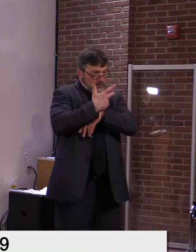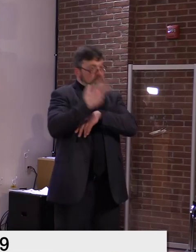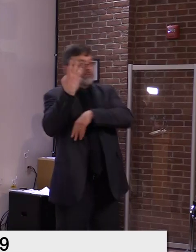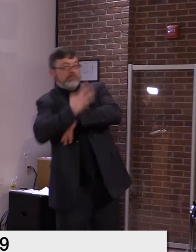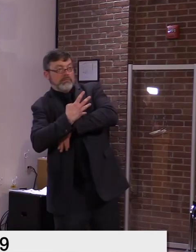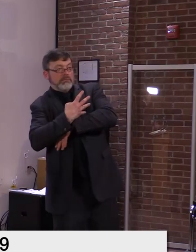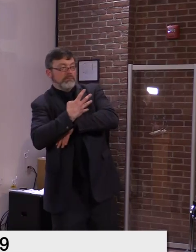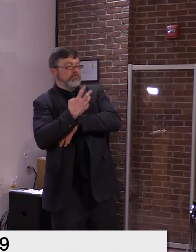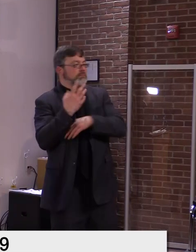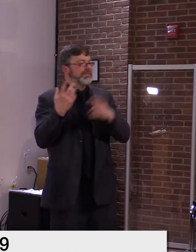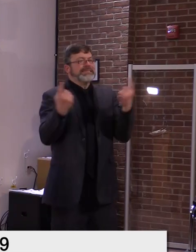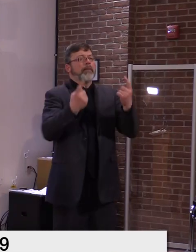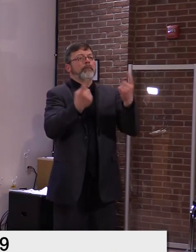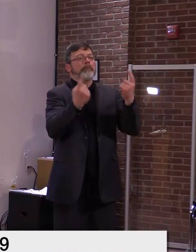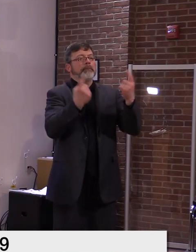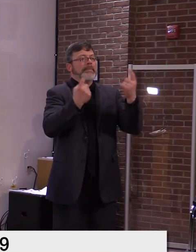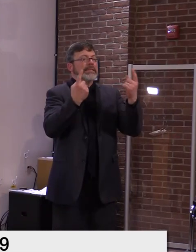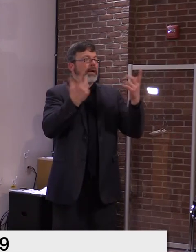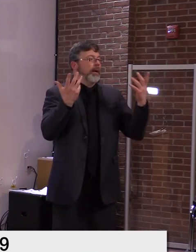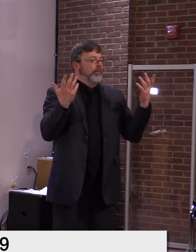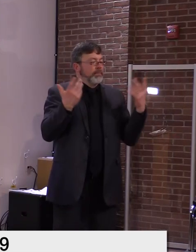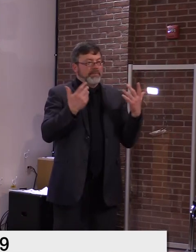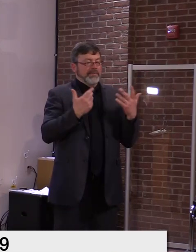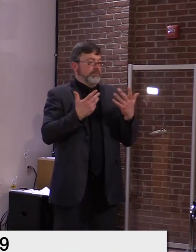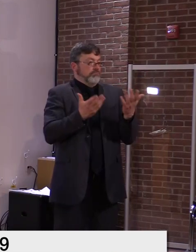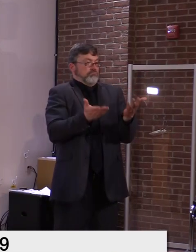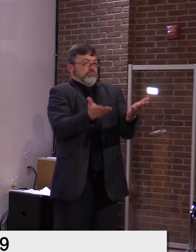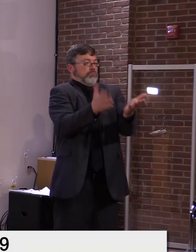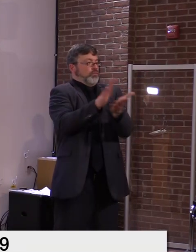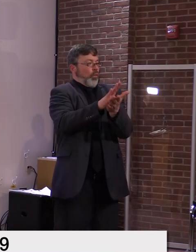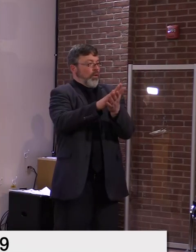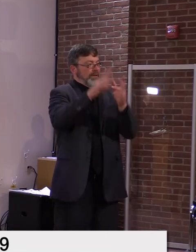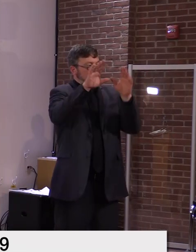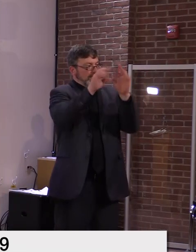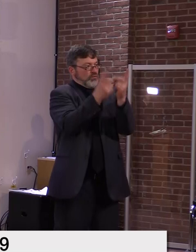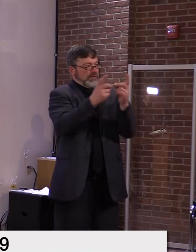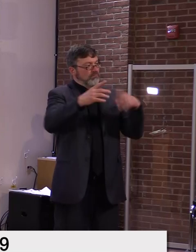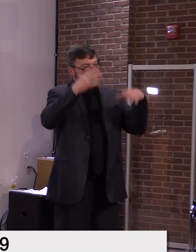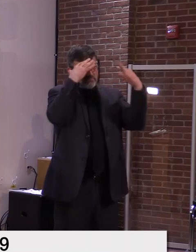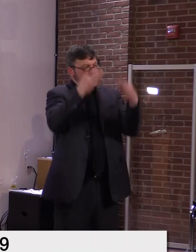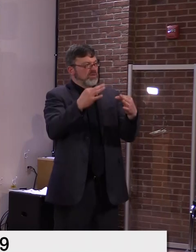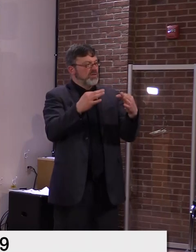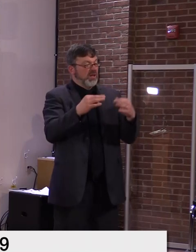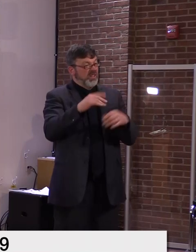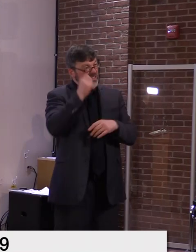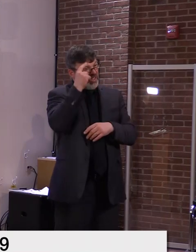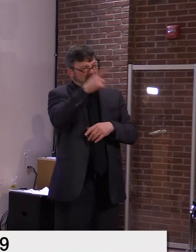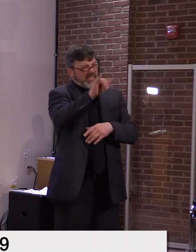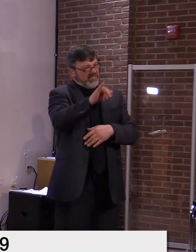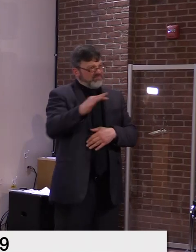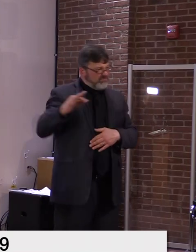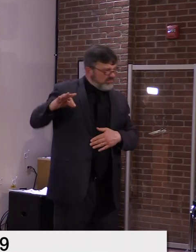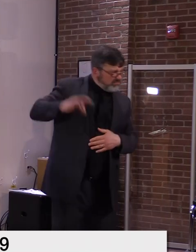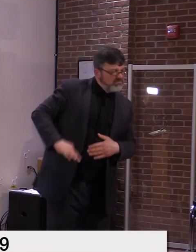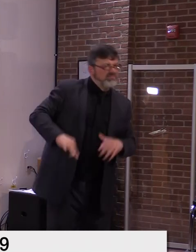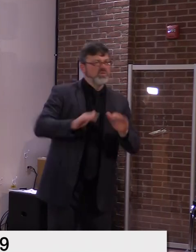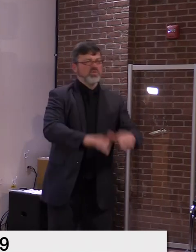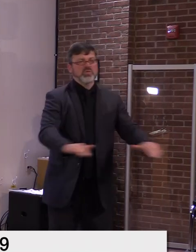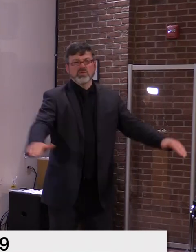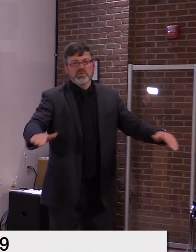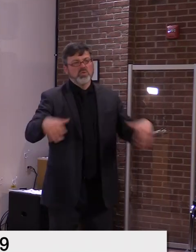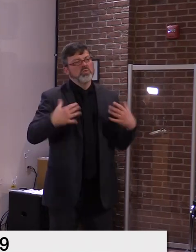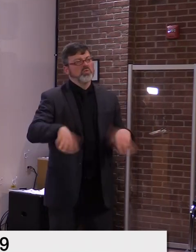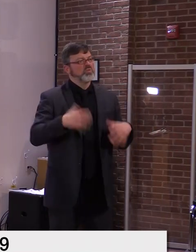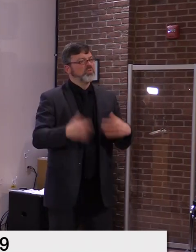another month or two, it will make all the difference in the world to kids. And then we can offer the other